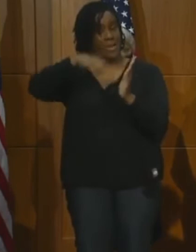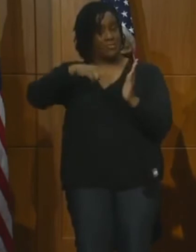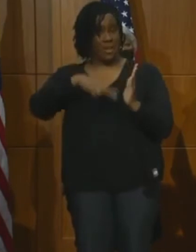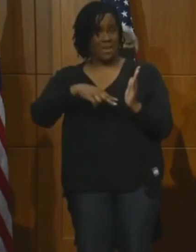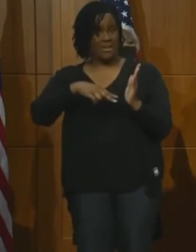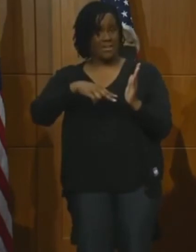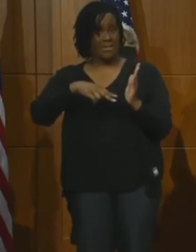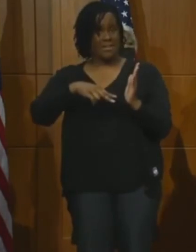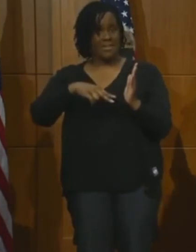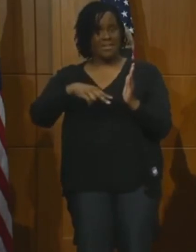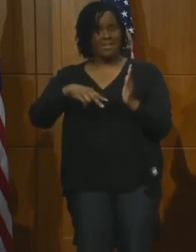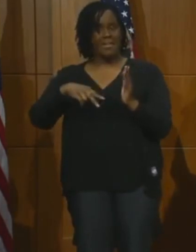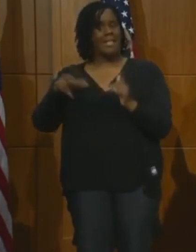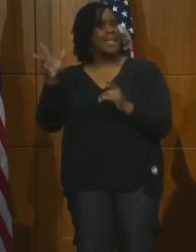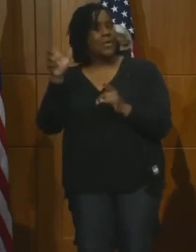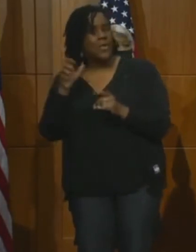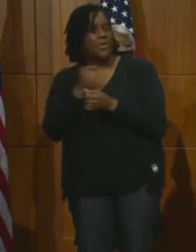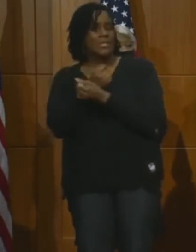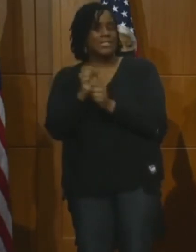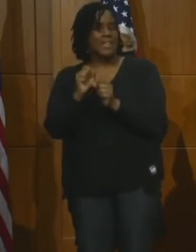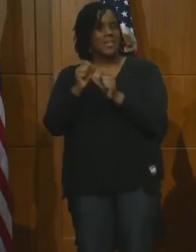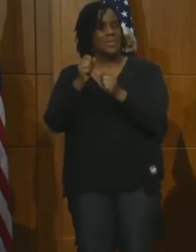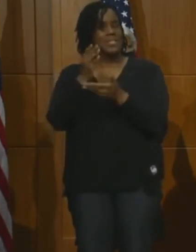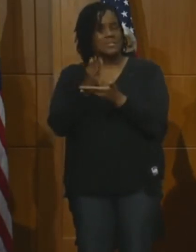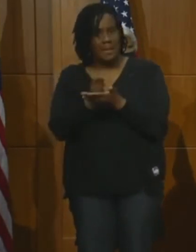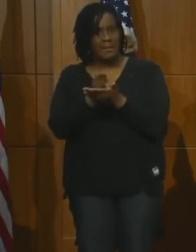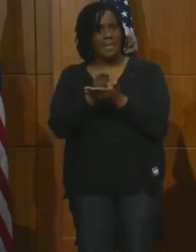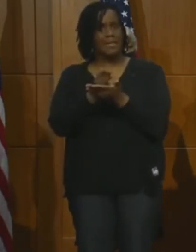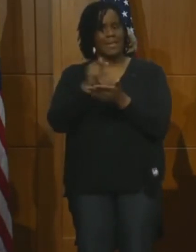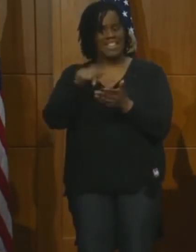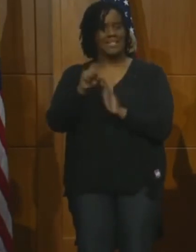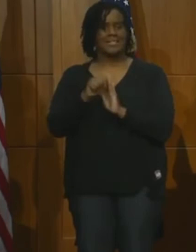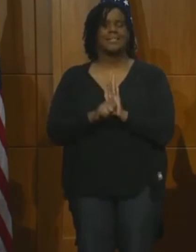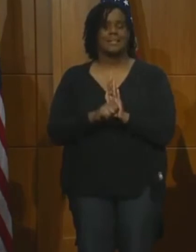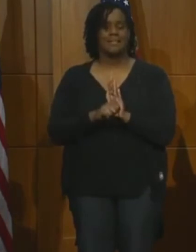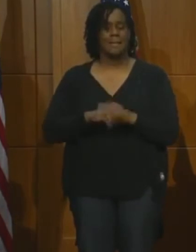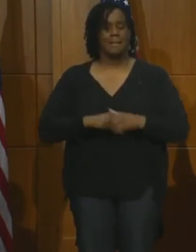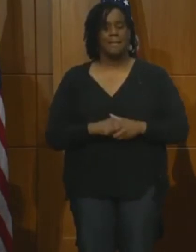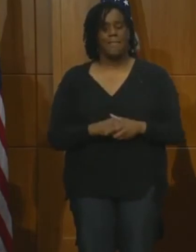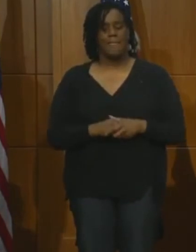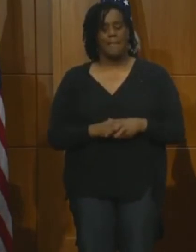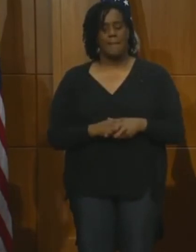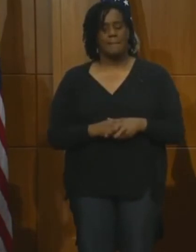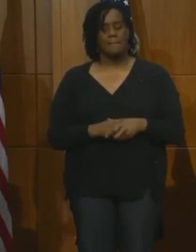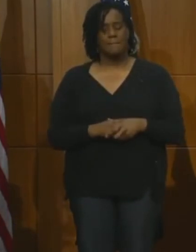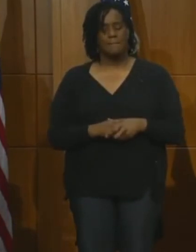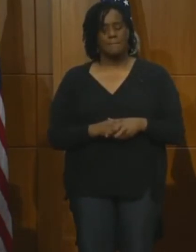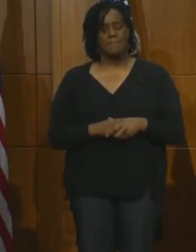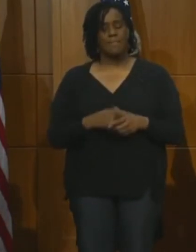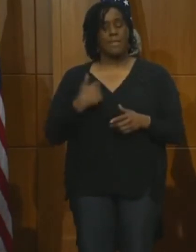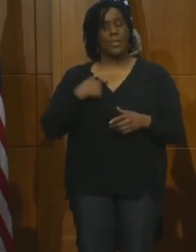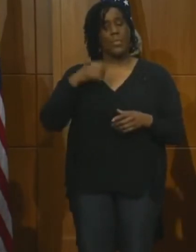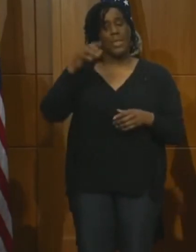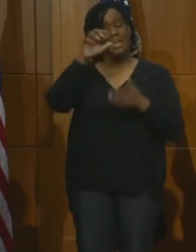that slavery was unraveling in this state. And that we, too, took down the